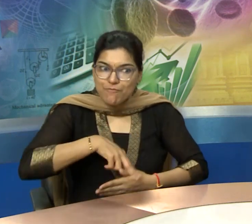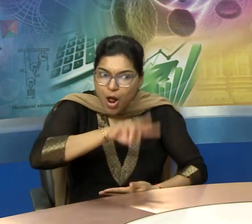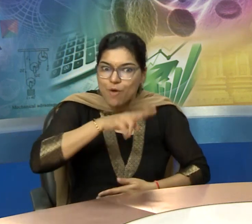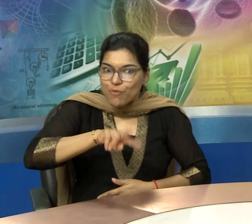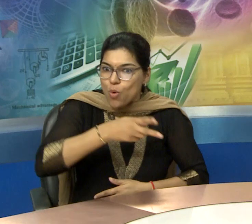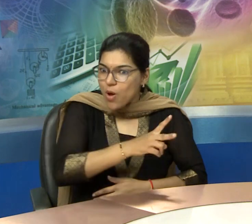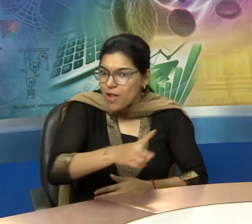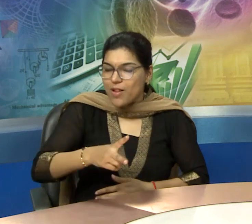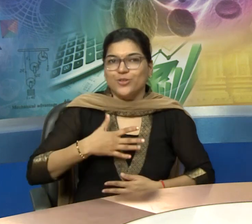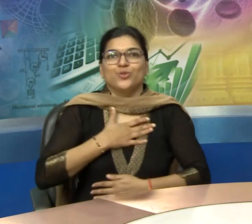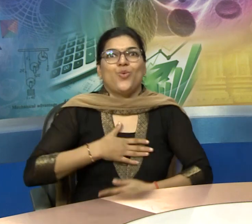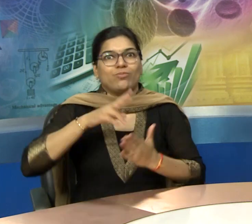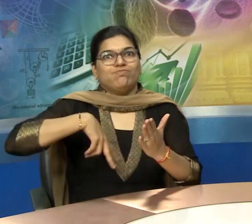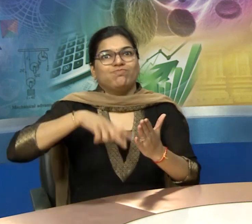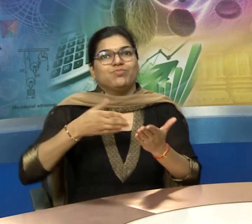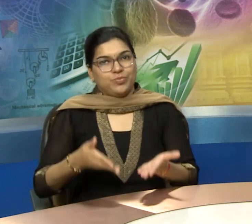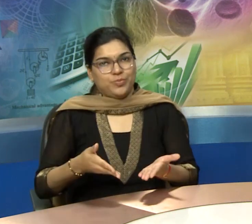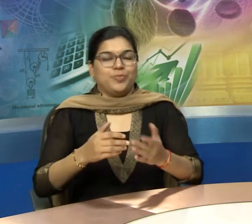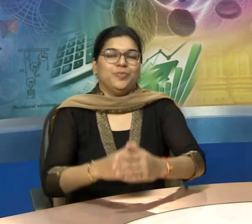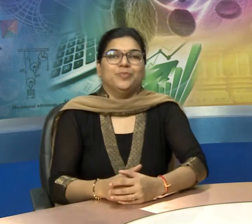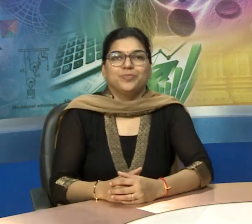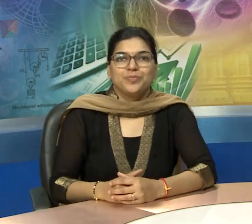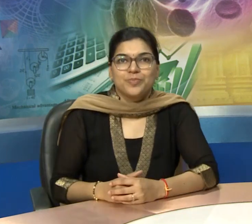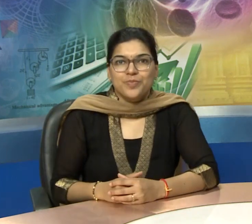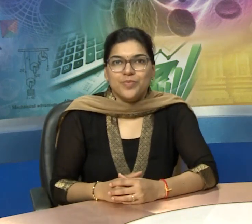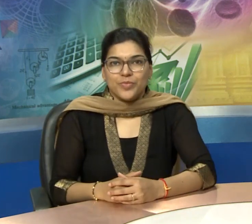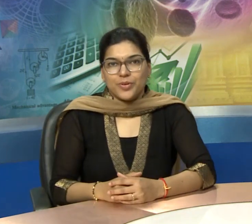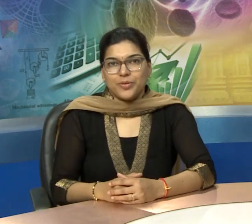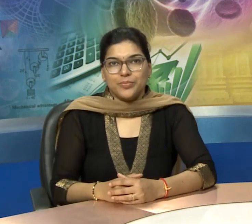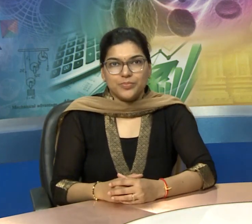So people get aware and have the related information.